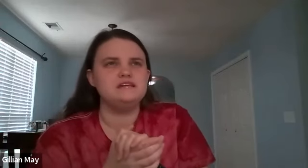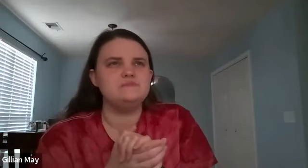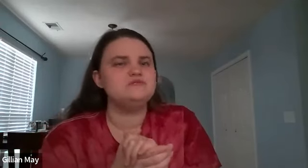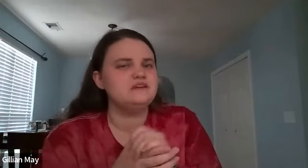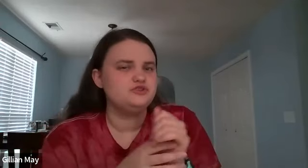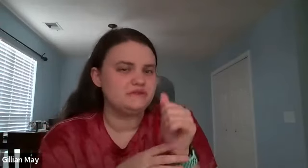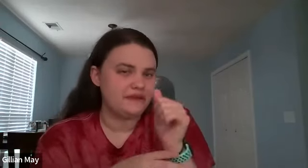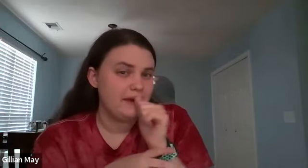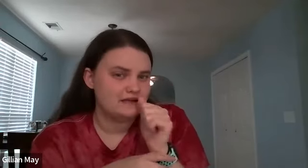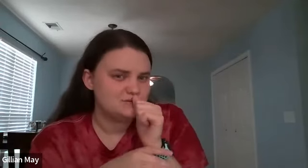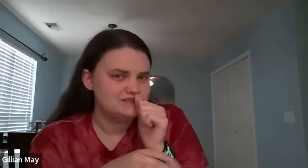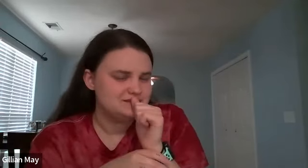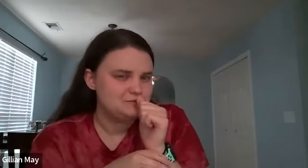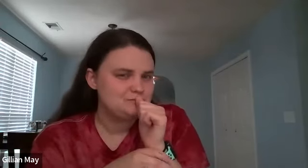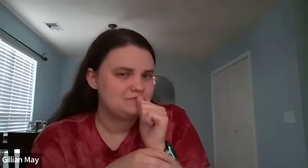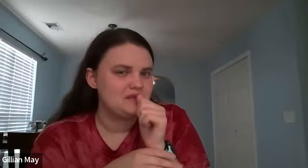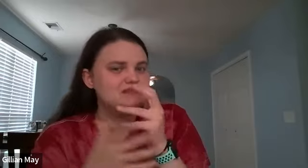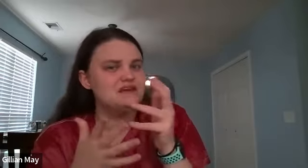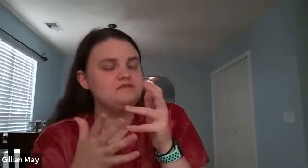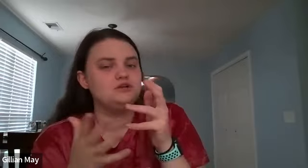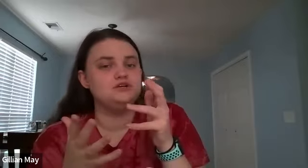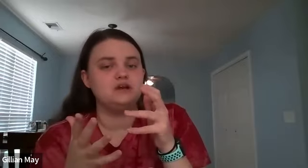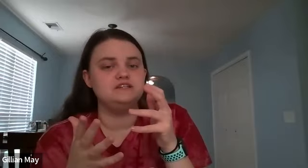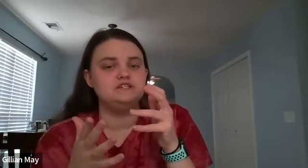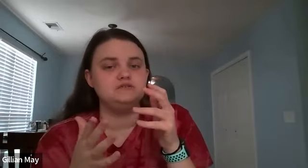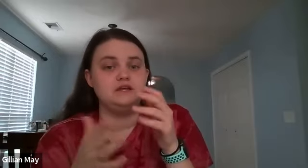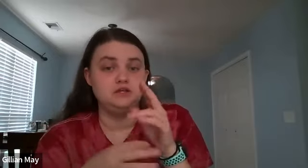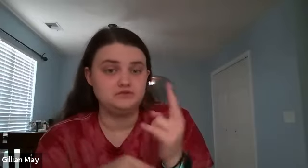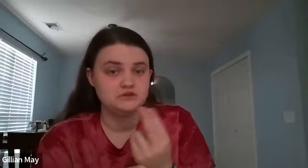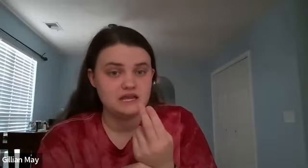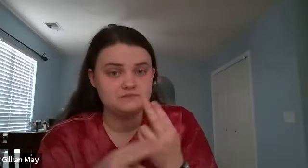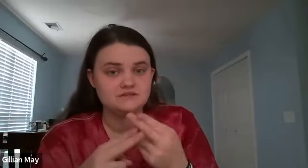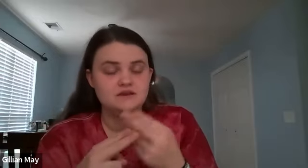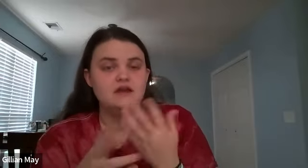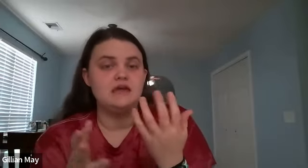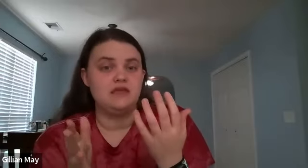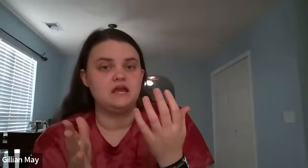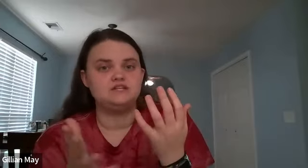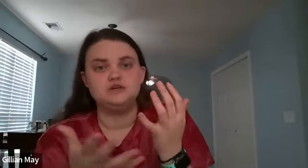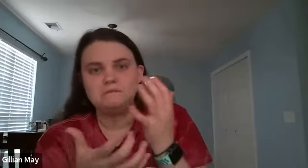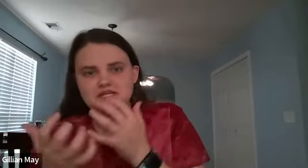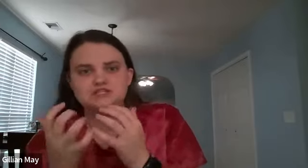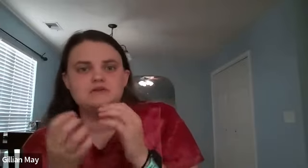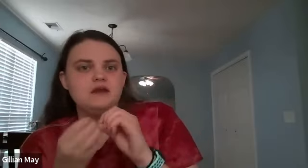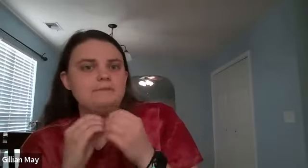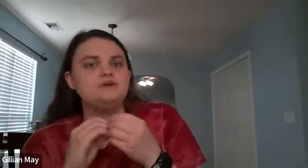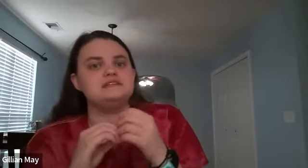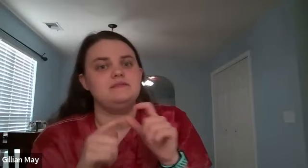times when like you're doing like passwords and stuff, or you're trying to do like usernames, and that has, a mixture of numbers and